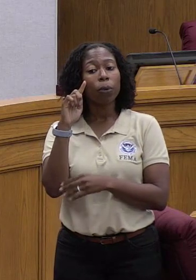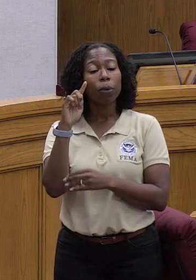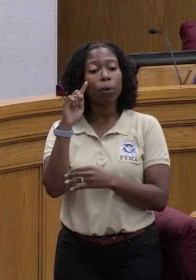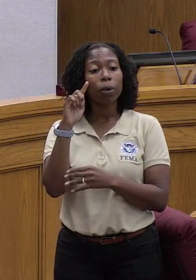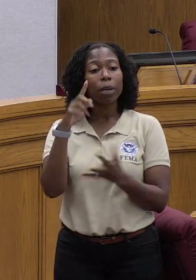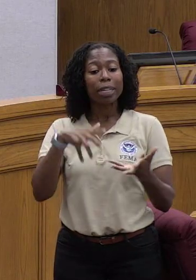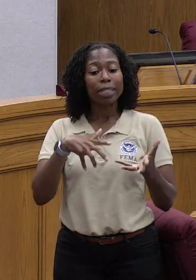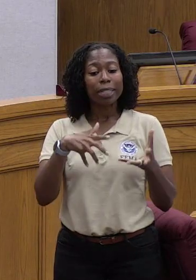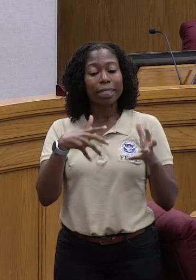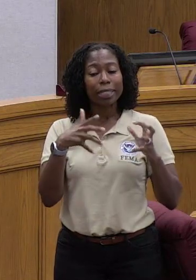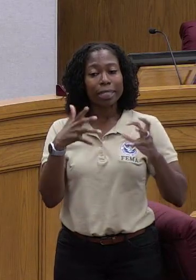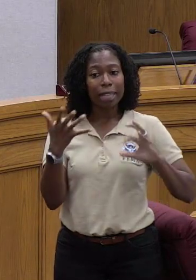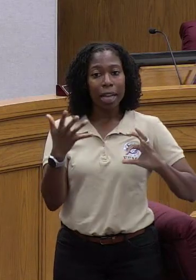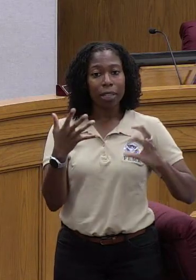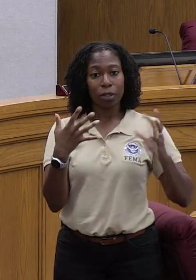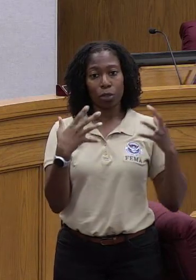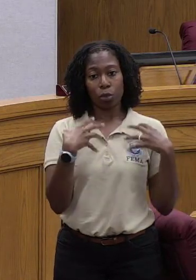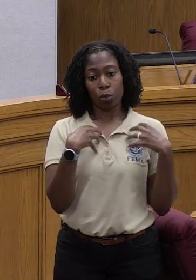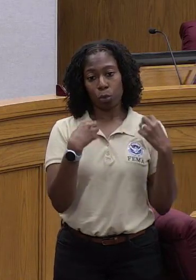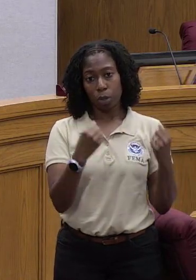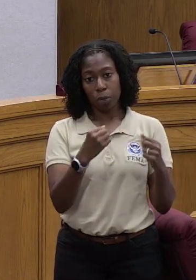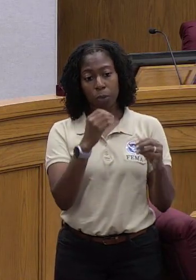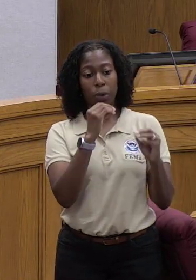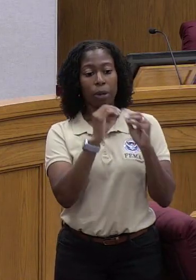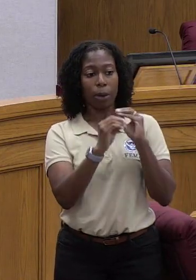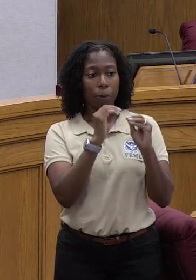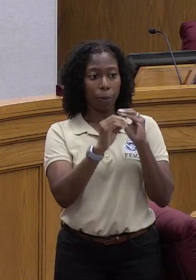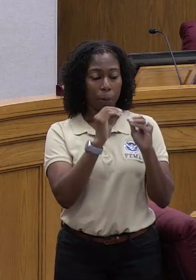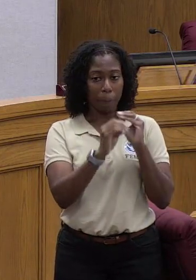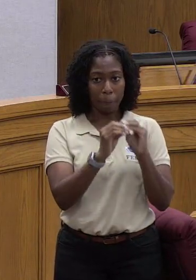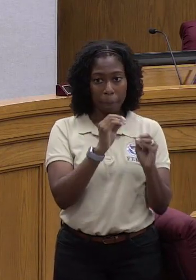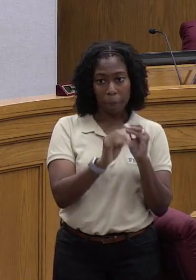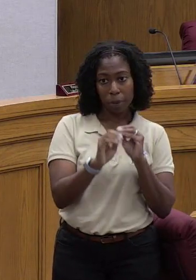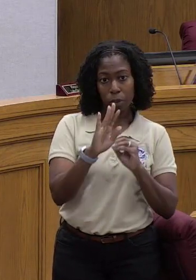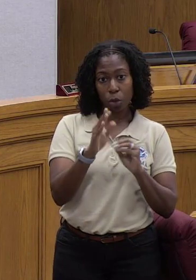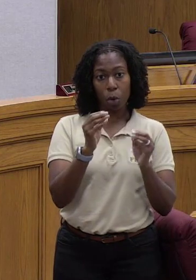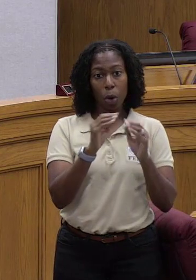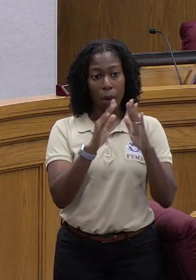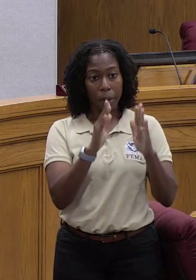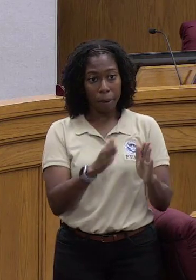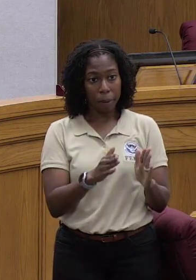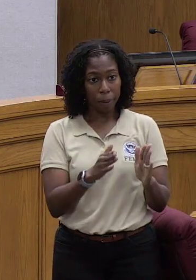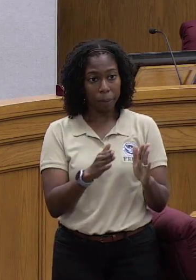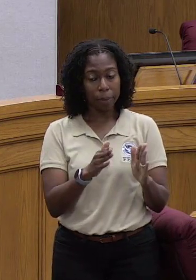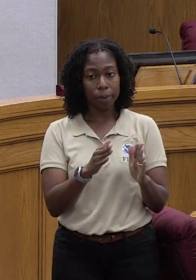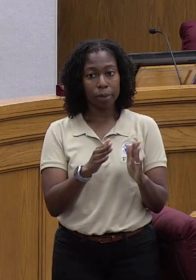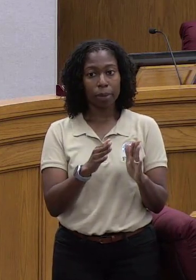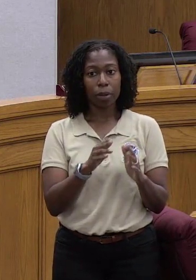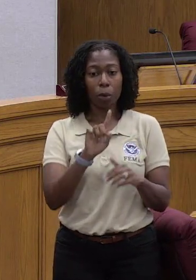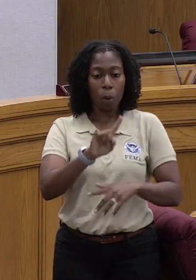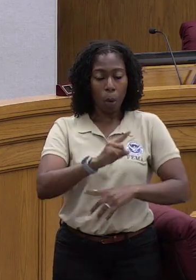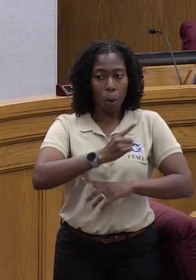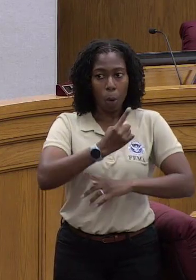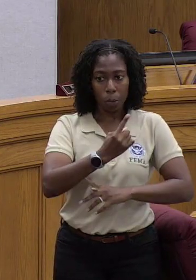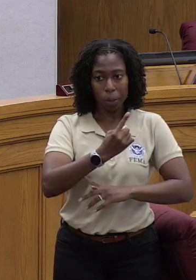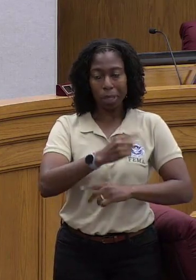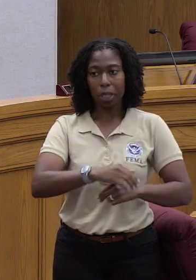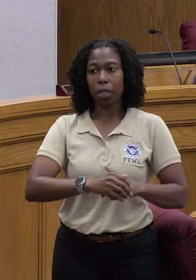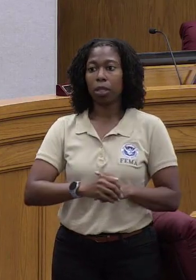for disaster-related costs and repairs to your home. And everyone that receives a letter from